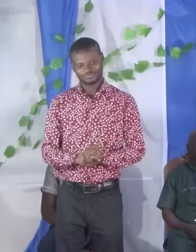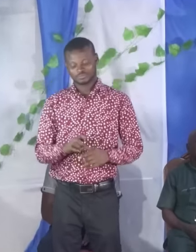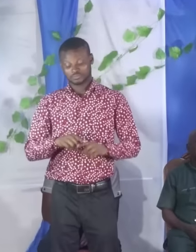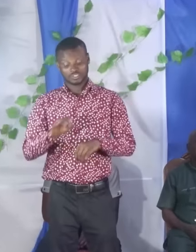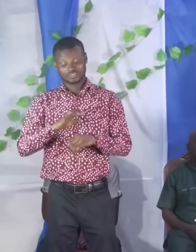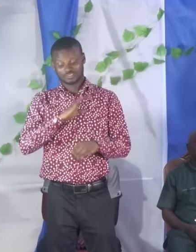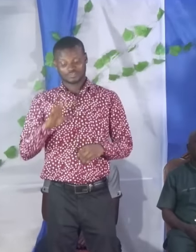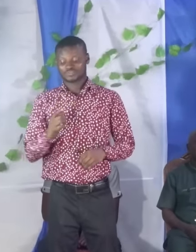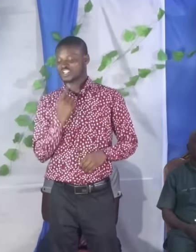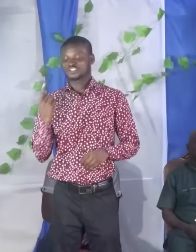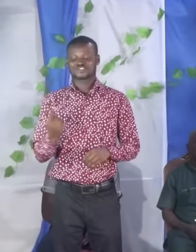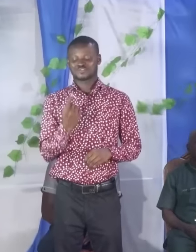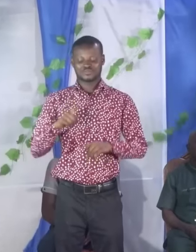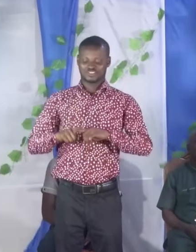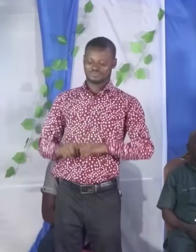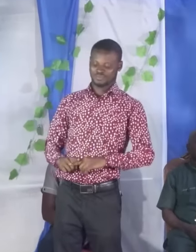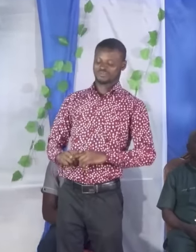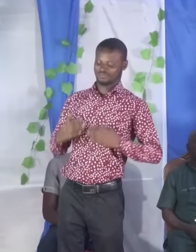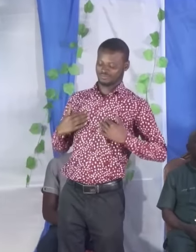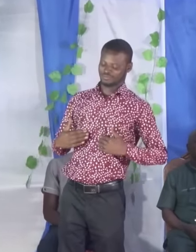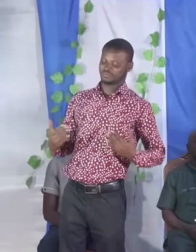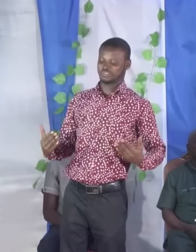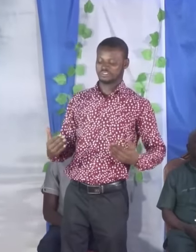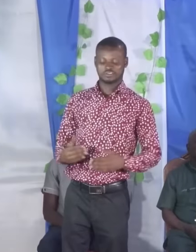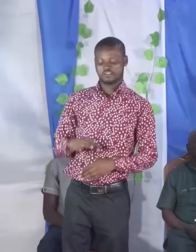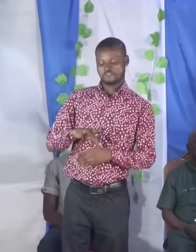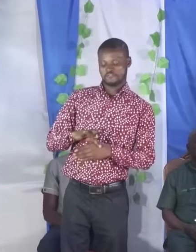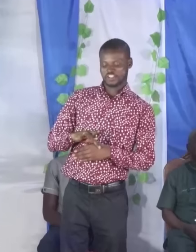honam. I'm a pulpit in the moon pono, Adana honam.